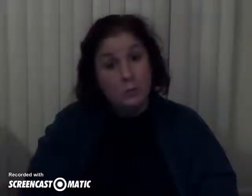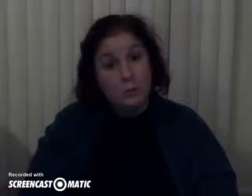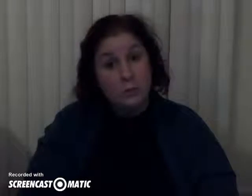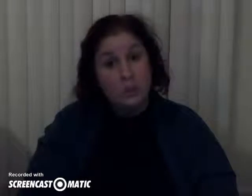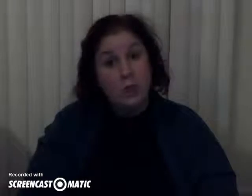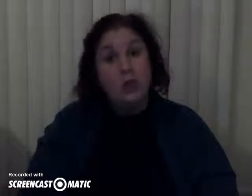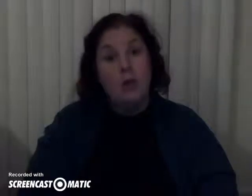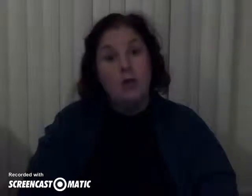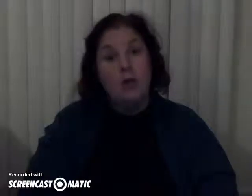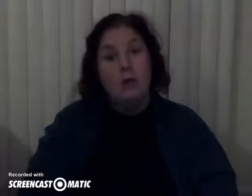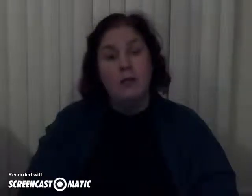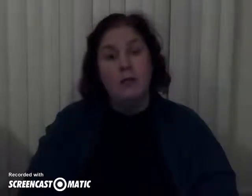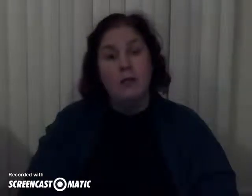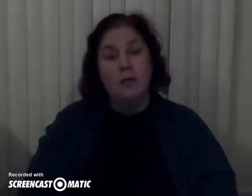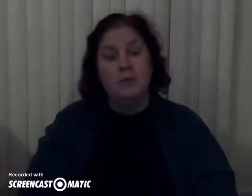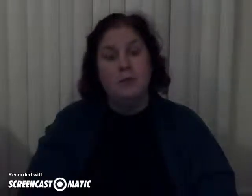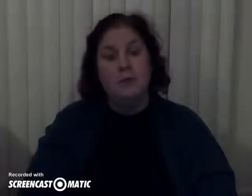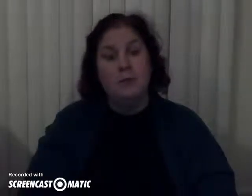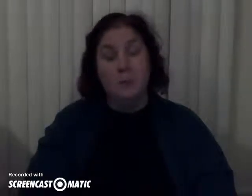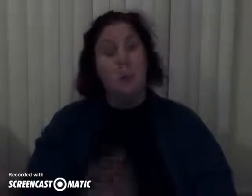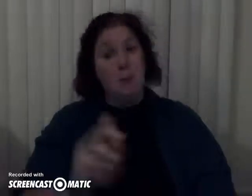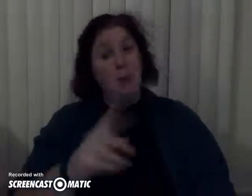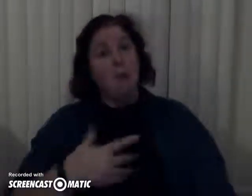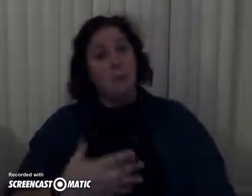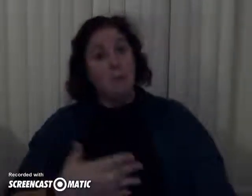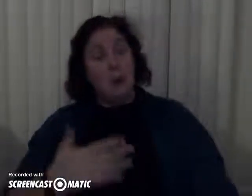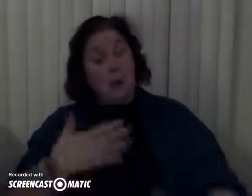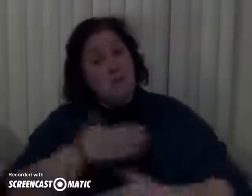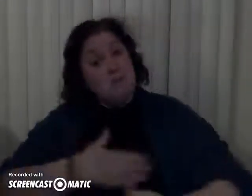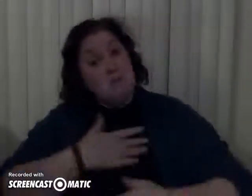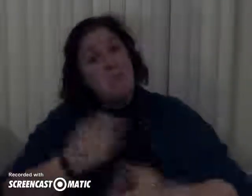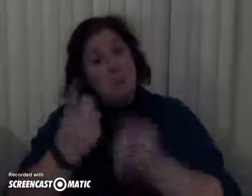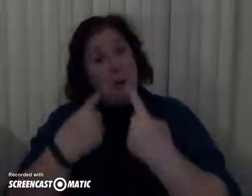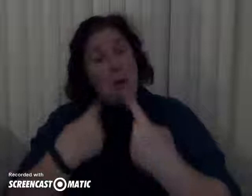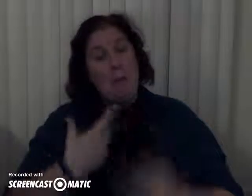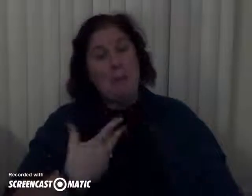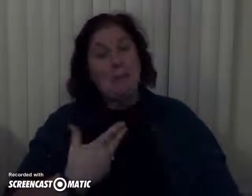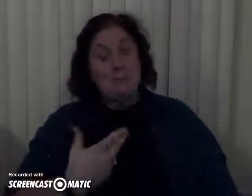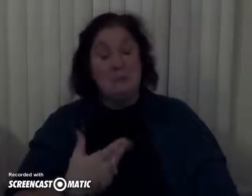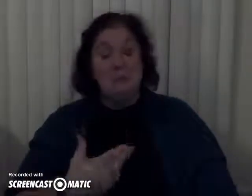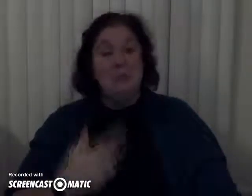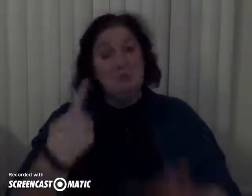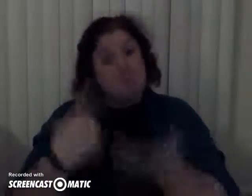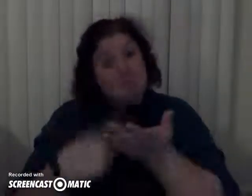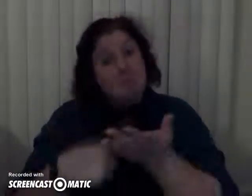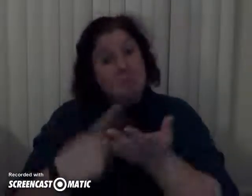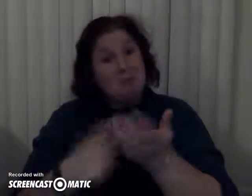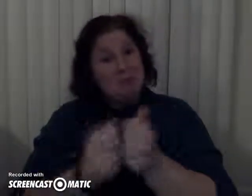that? No, I don't think so. Okay. Well, I really appreciate your taking the time to come in today and talk with me about this, and I hope that I've answered